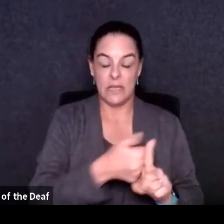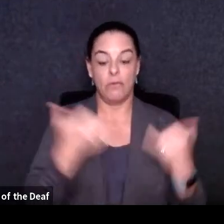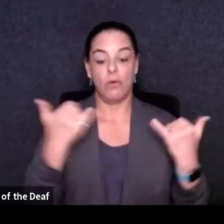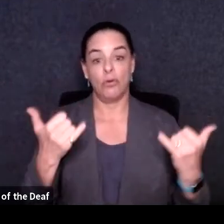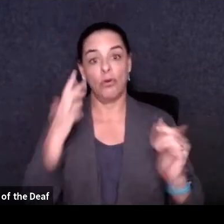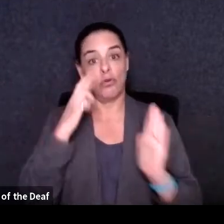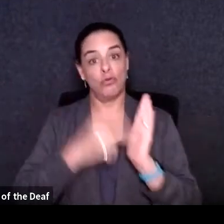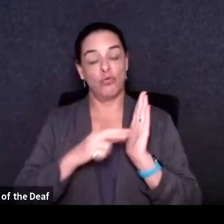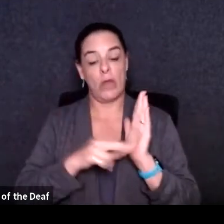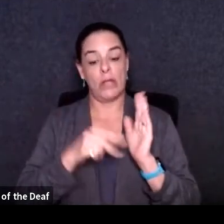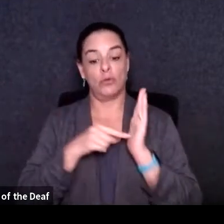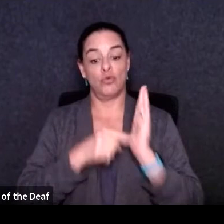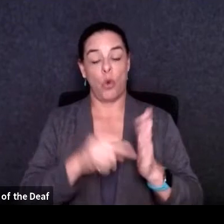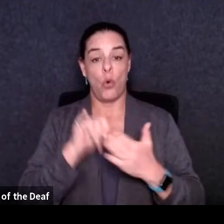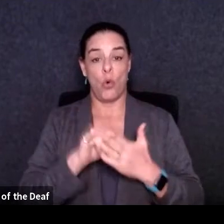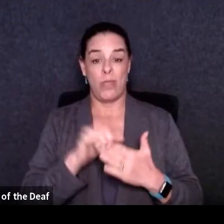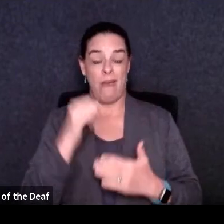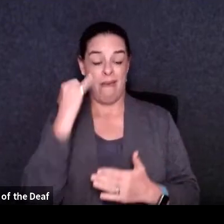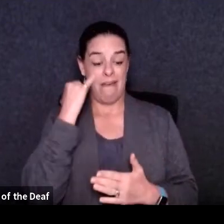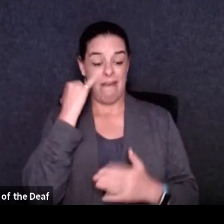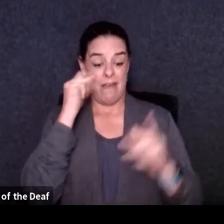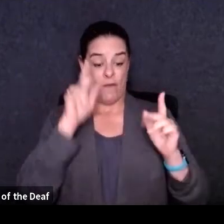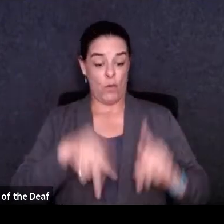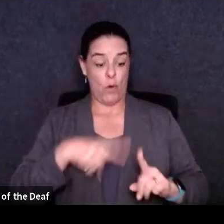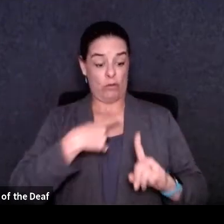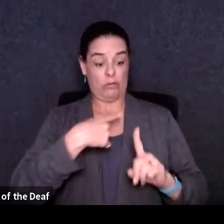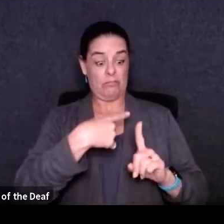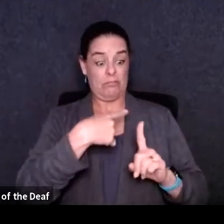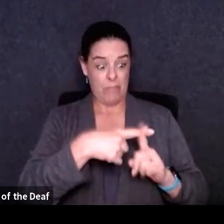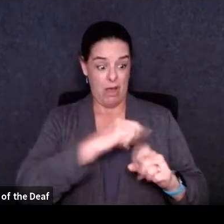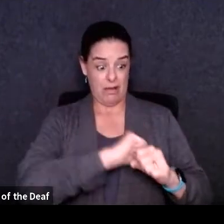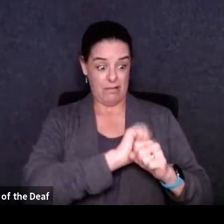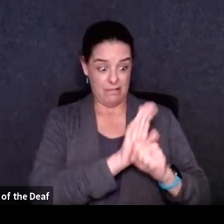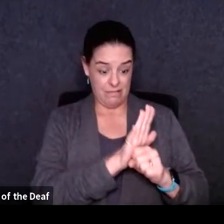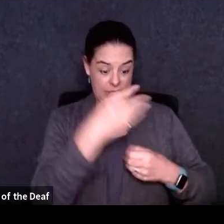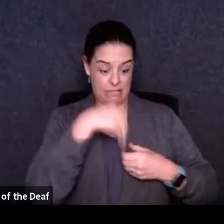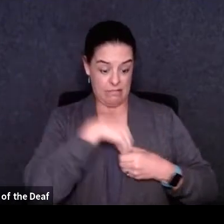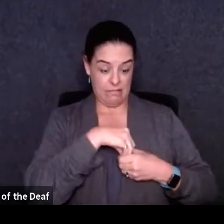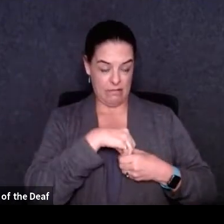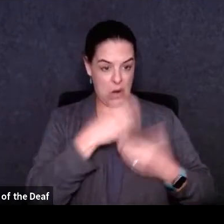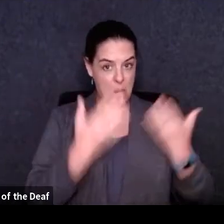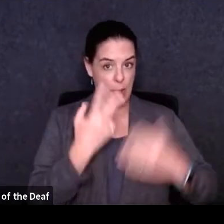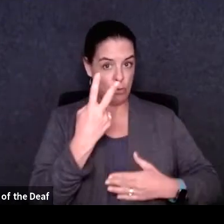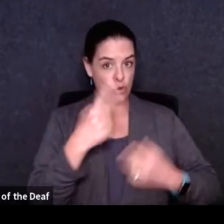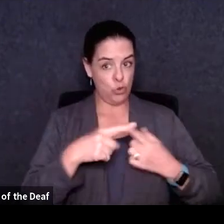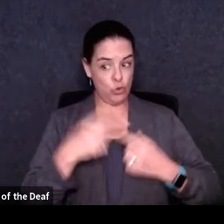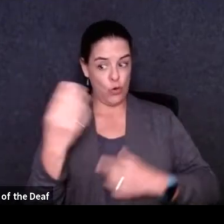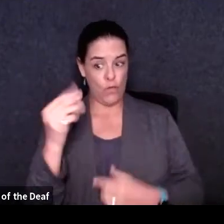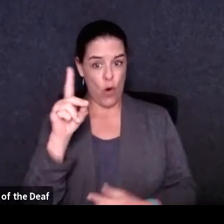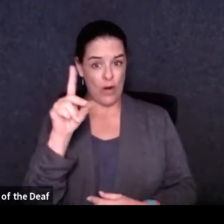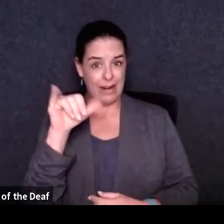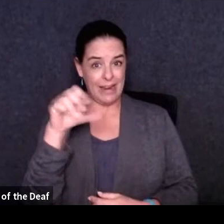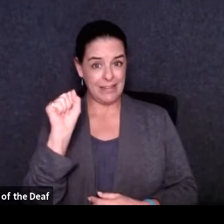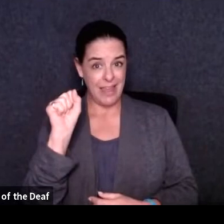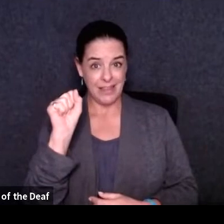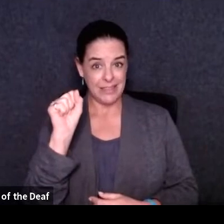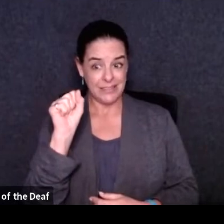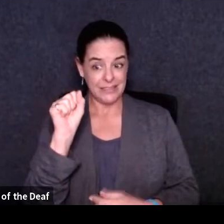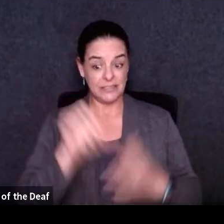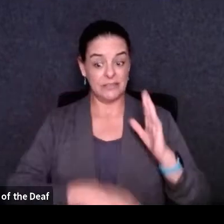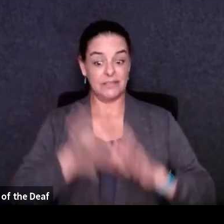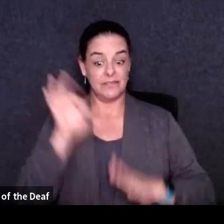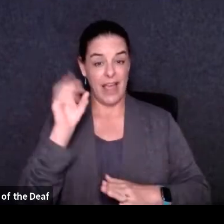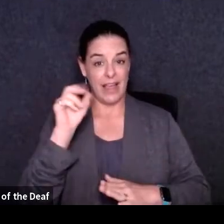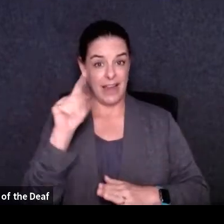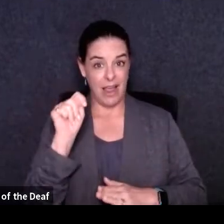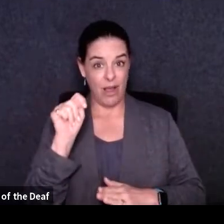the incubation period for COVID-19 is thought to be 2 to 14 days. That means that someone who is exposed to